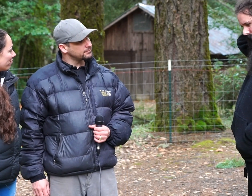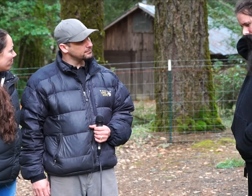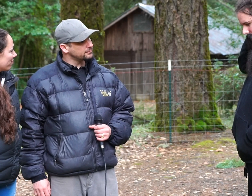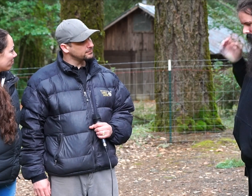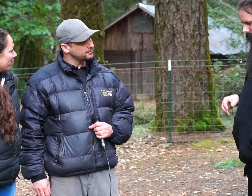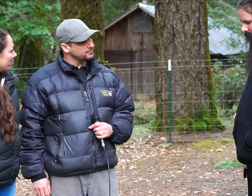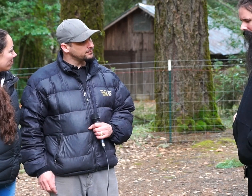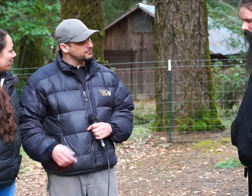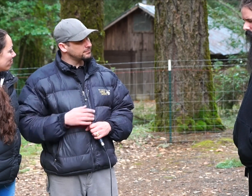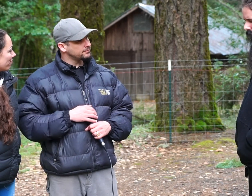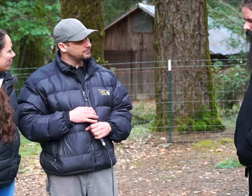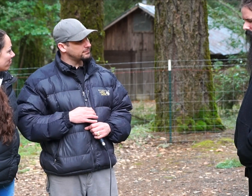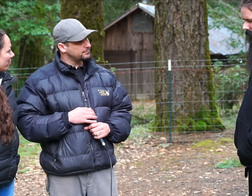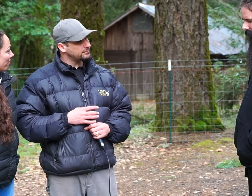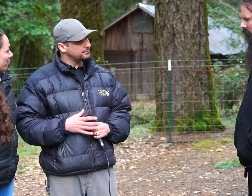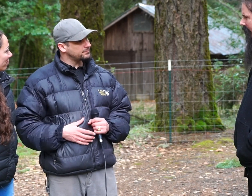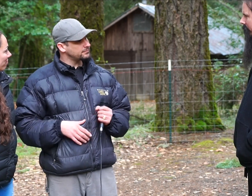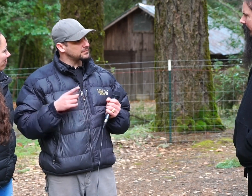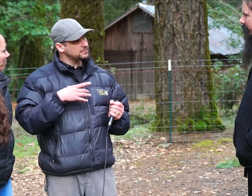be like almost a water plant